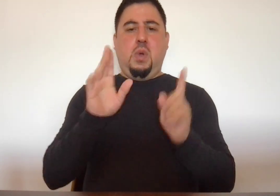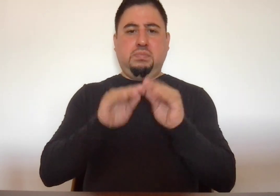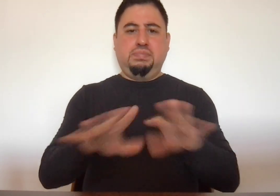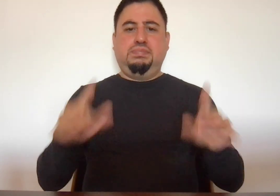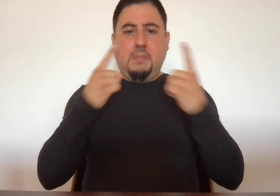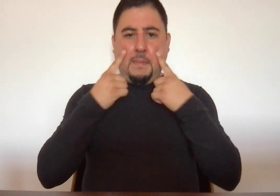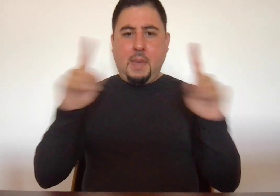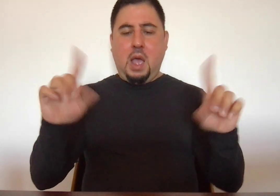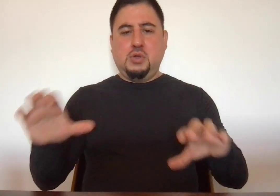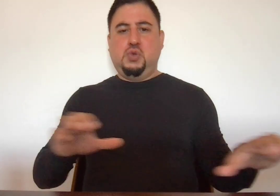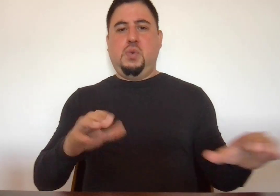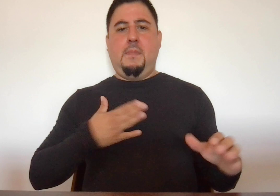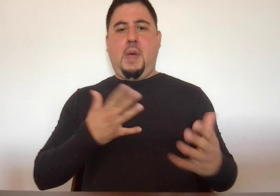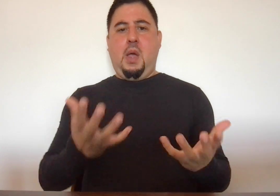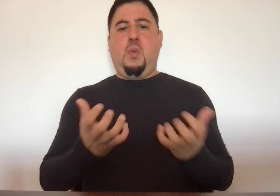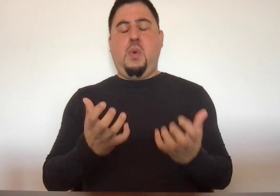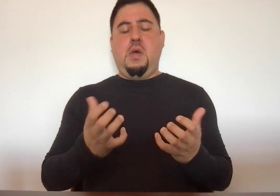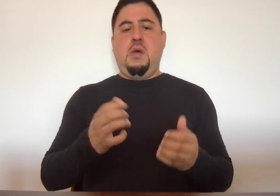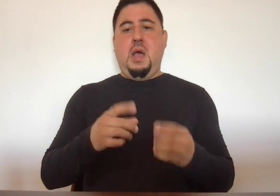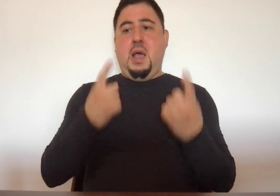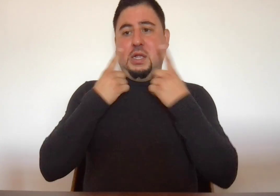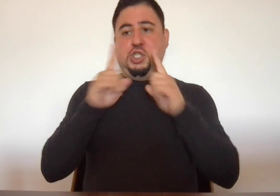end for which I sent it.